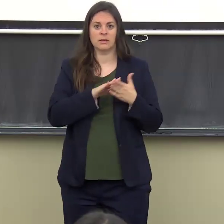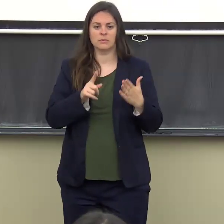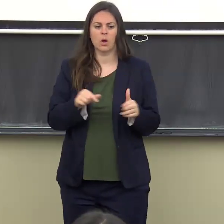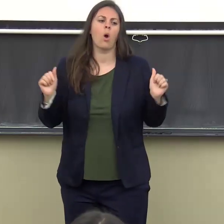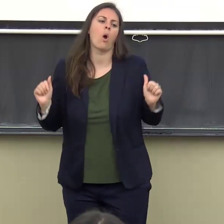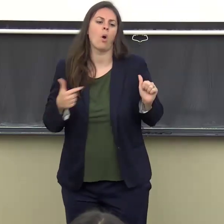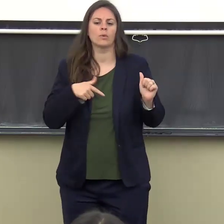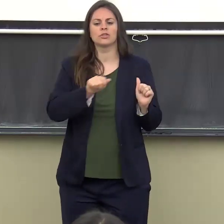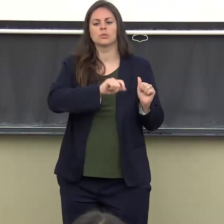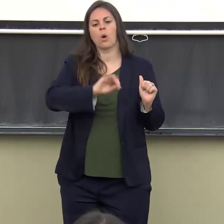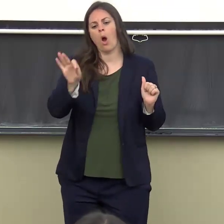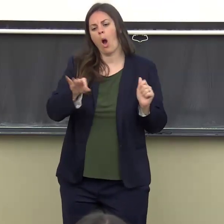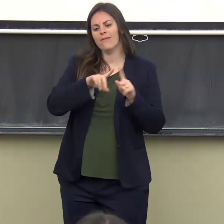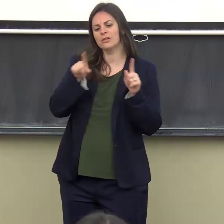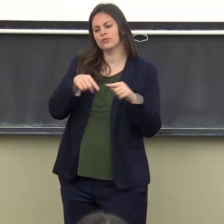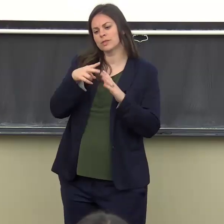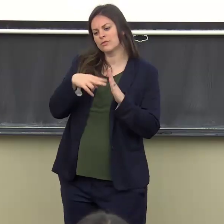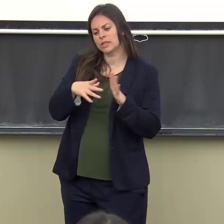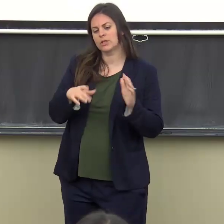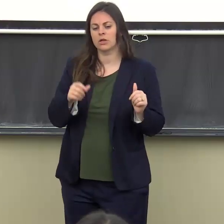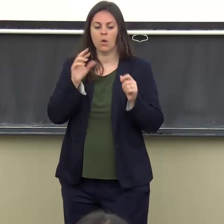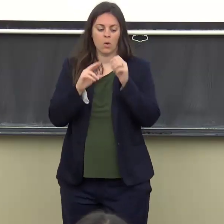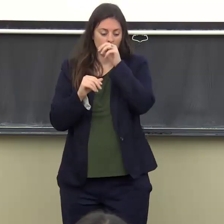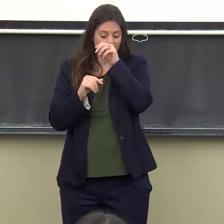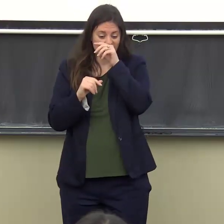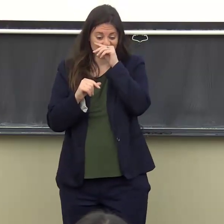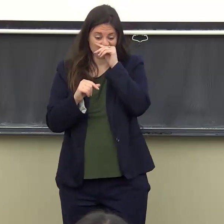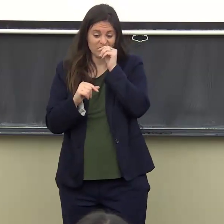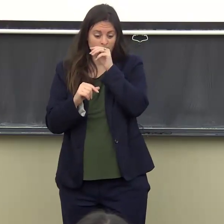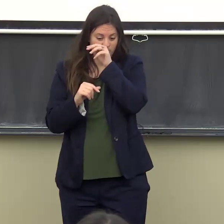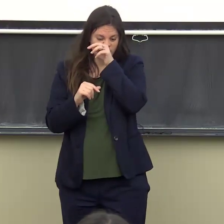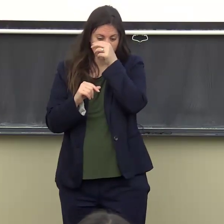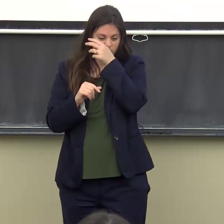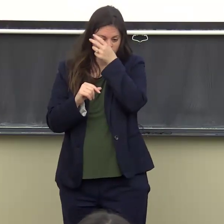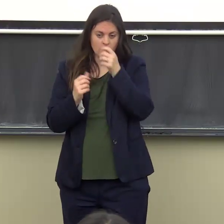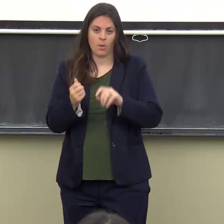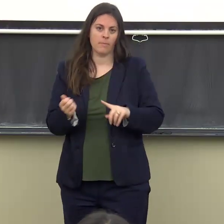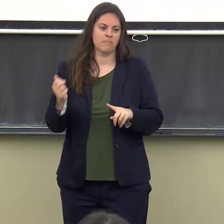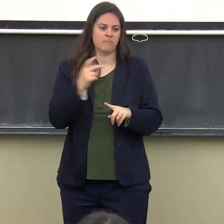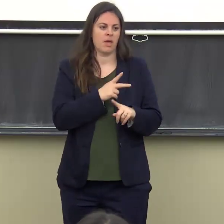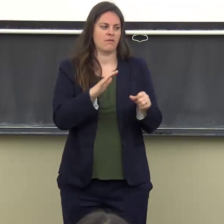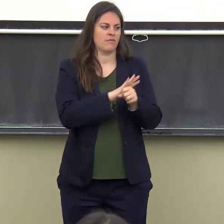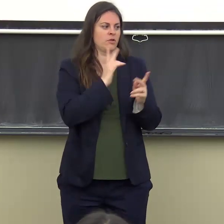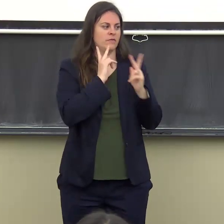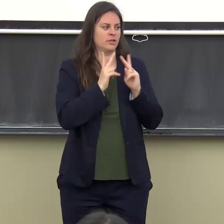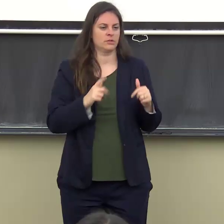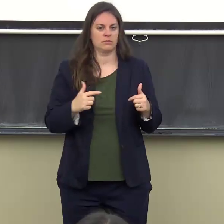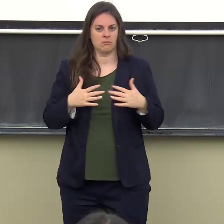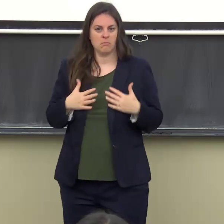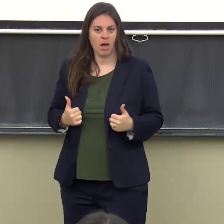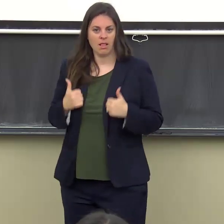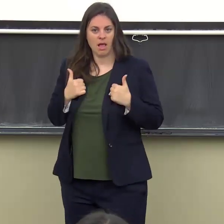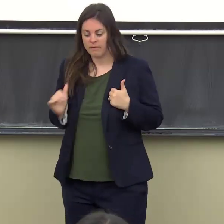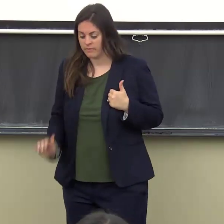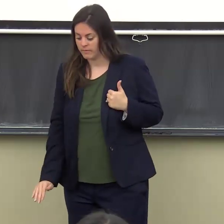switch off the screen reader, switch up, go back to having full vision. And for me, I've lived my entire life with just having vision